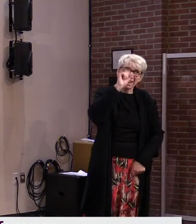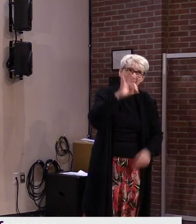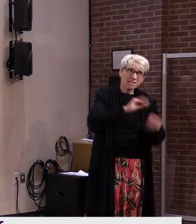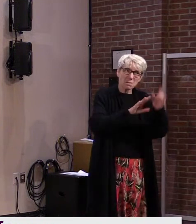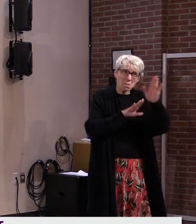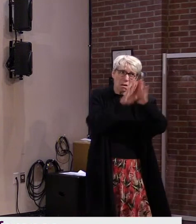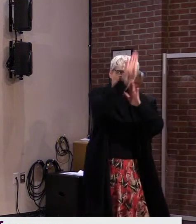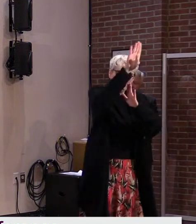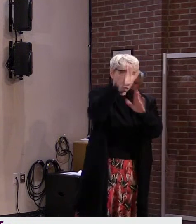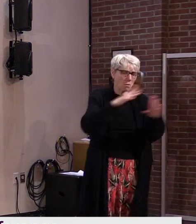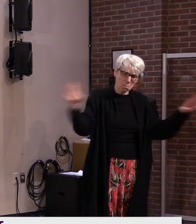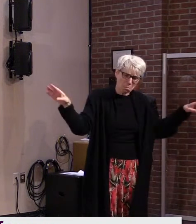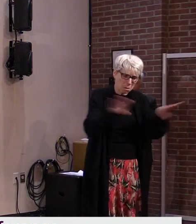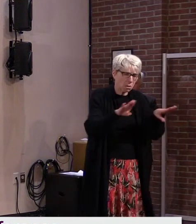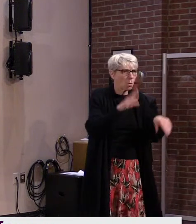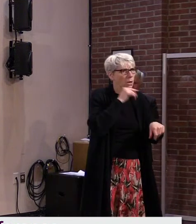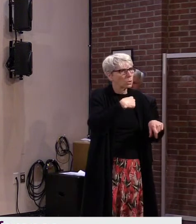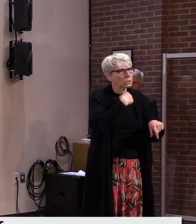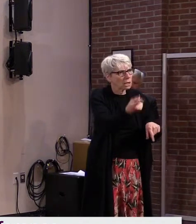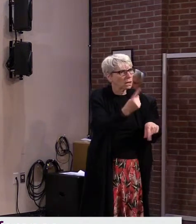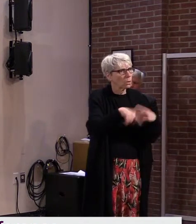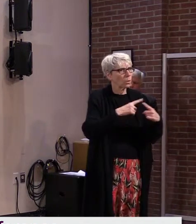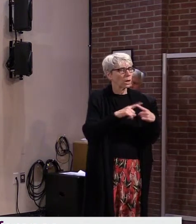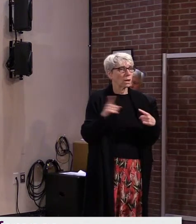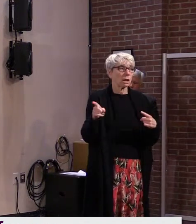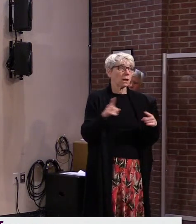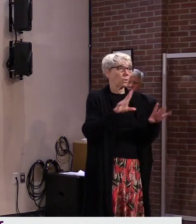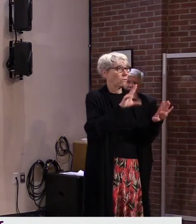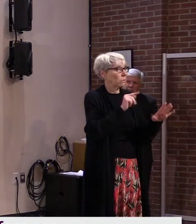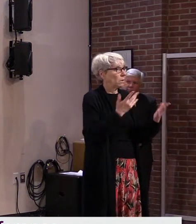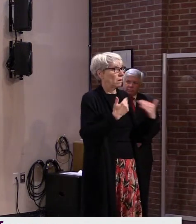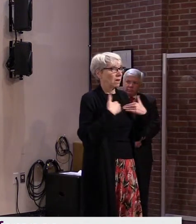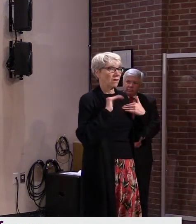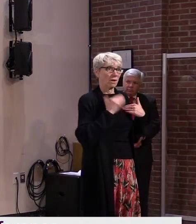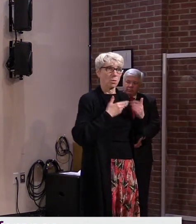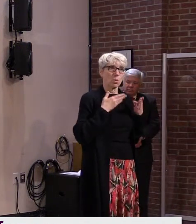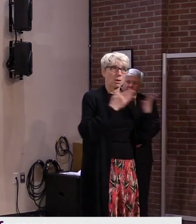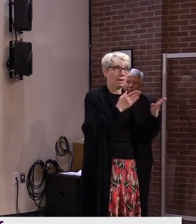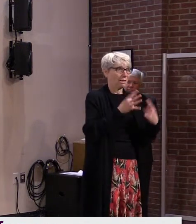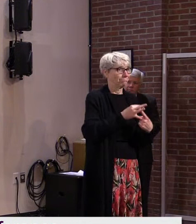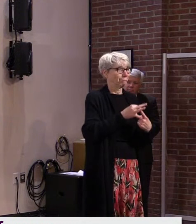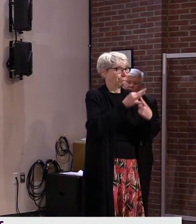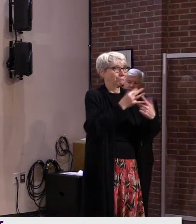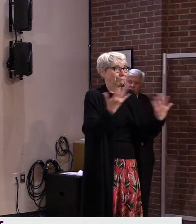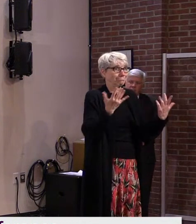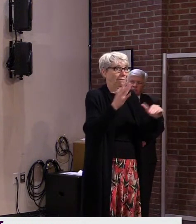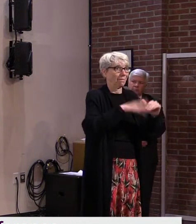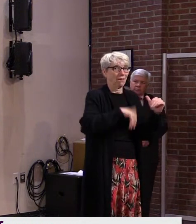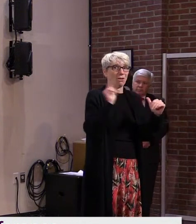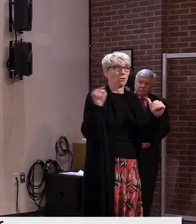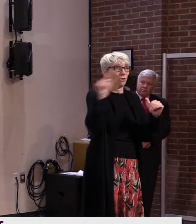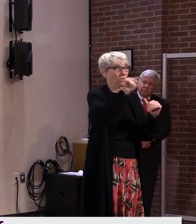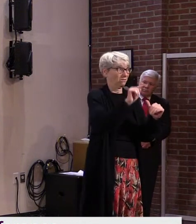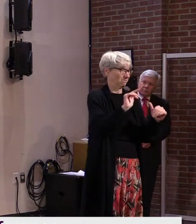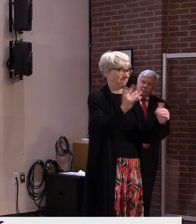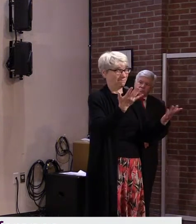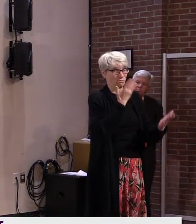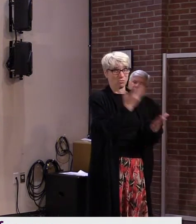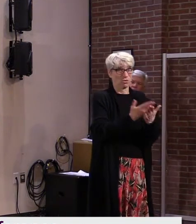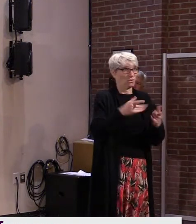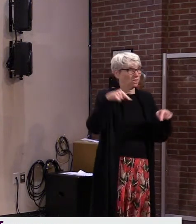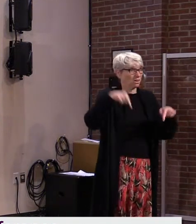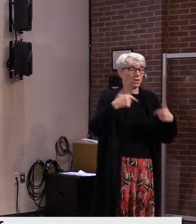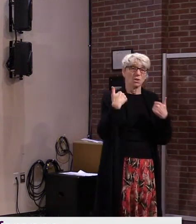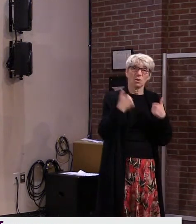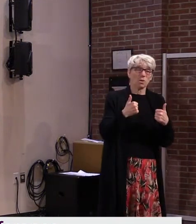think from the very beginning, we've taken a different approach, and it's worked quite well for Vermont, I would argue. We still remain one of